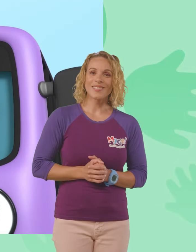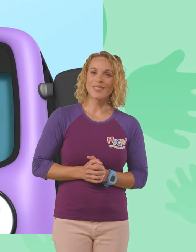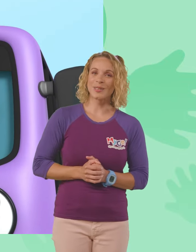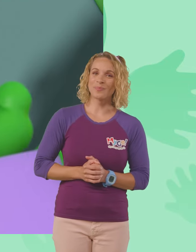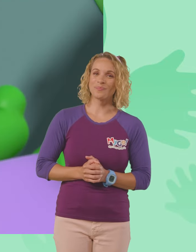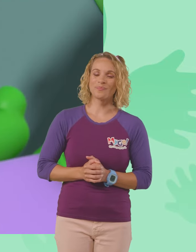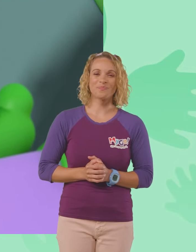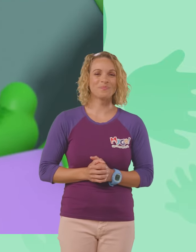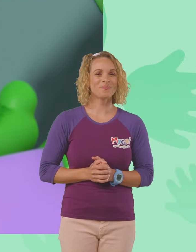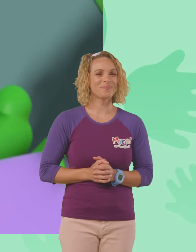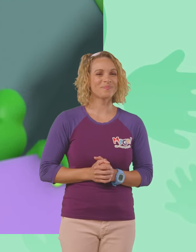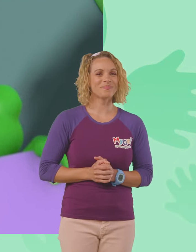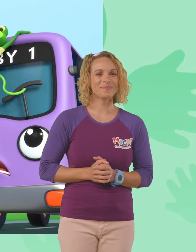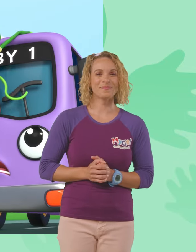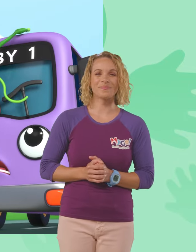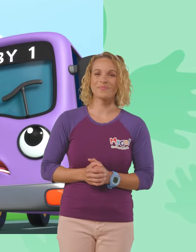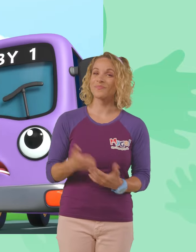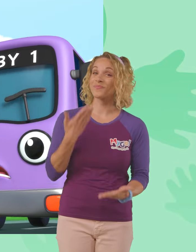Whoa!